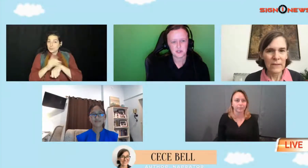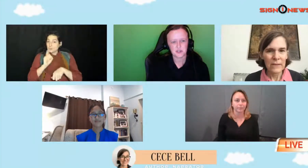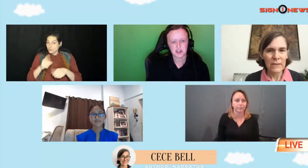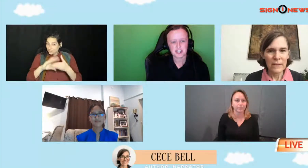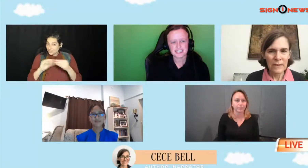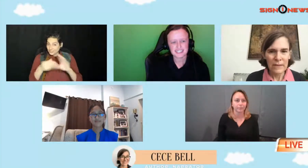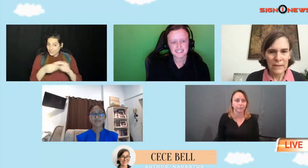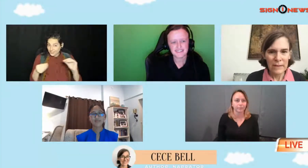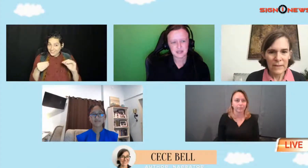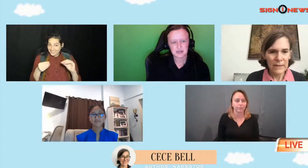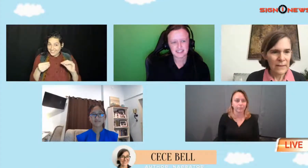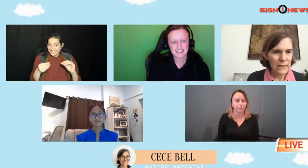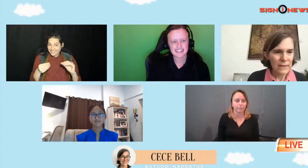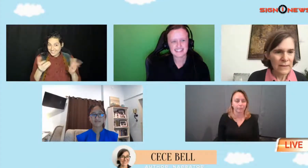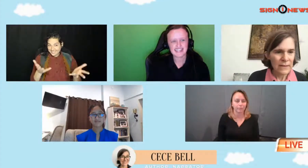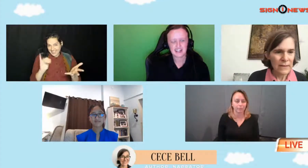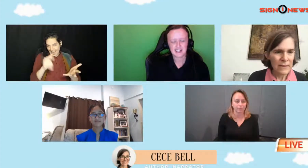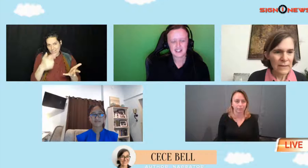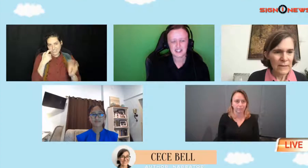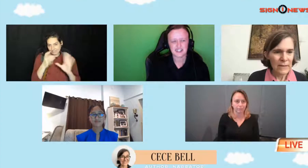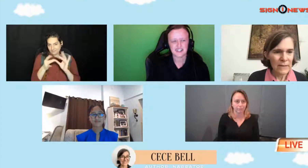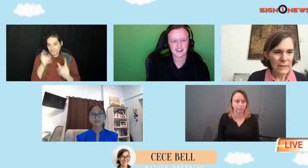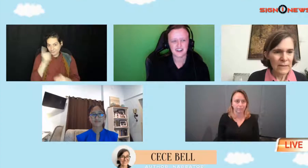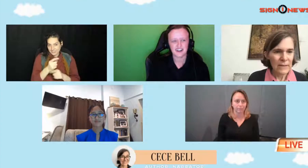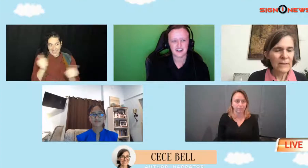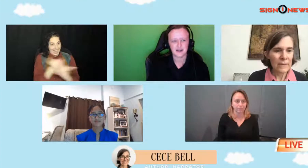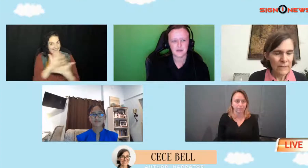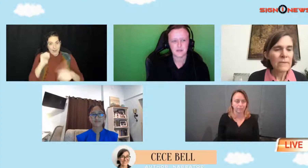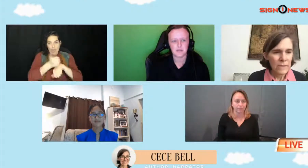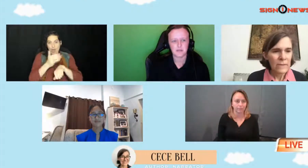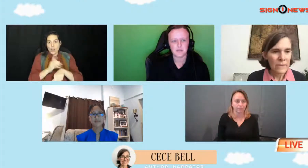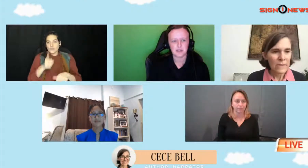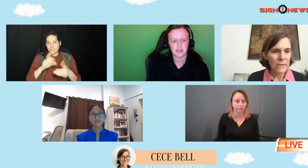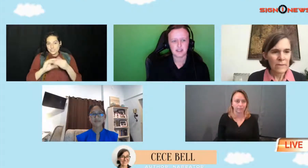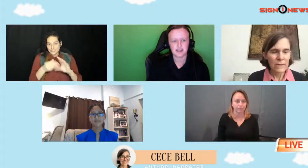So when you started developing this character